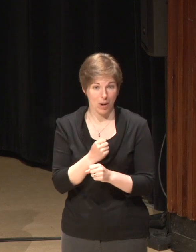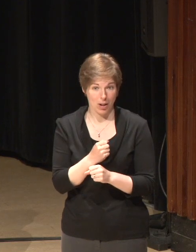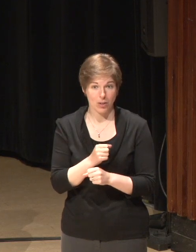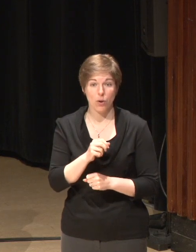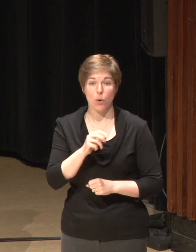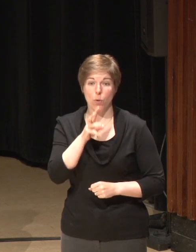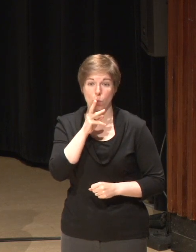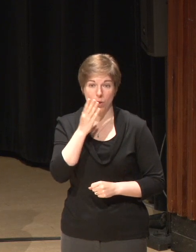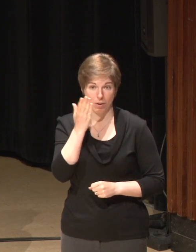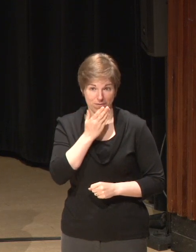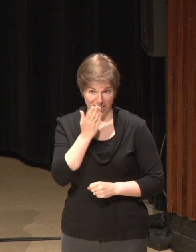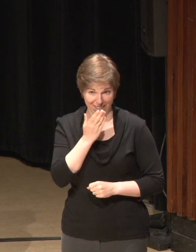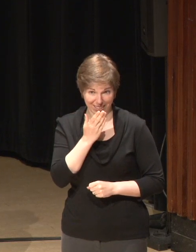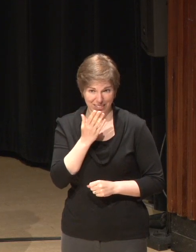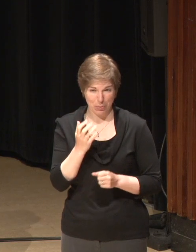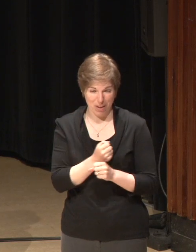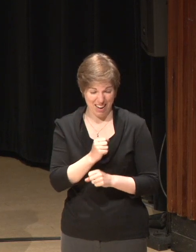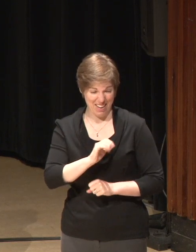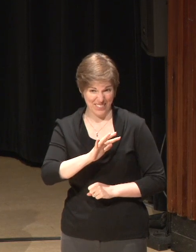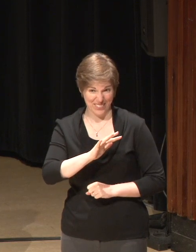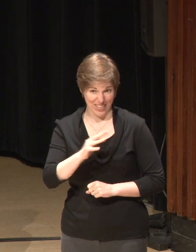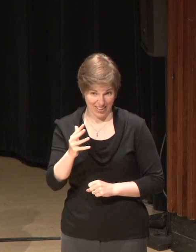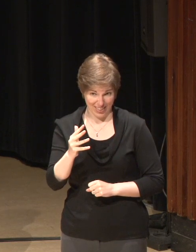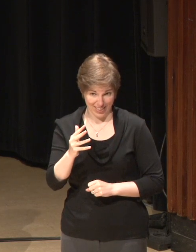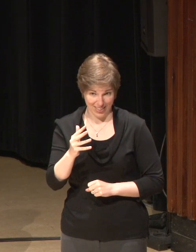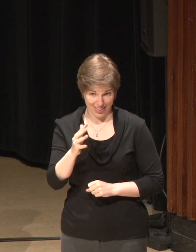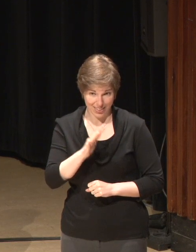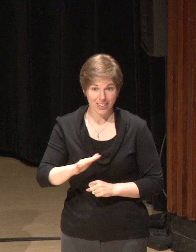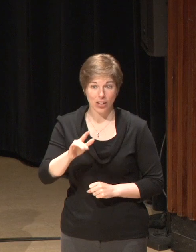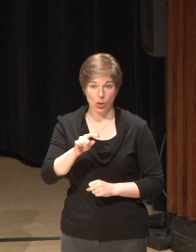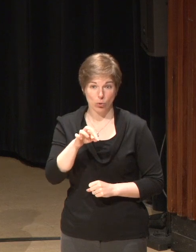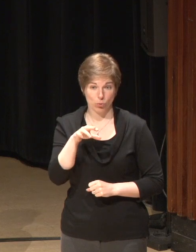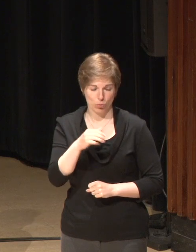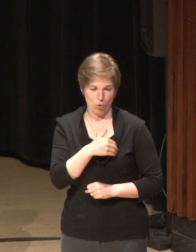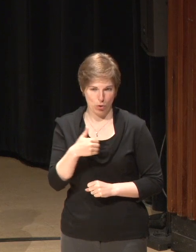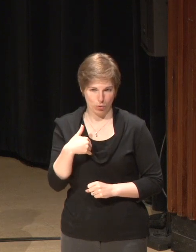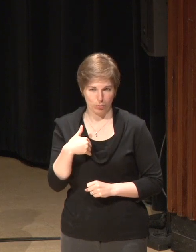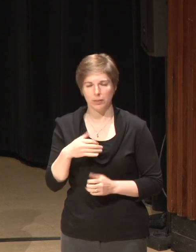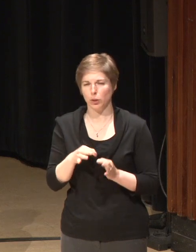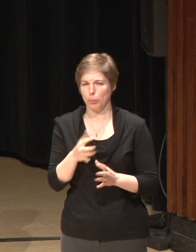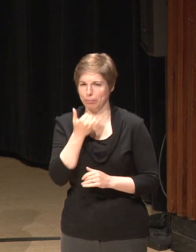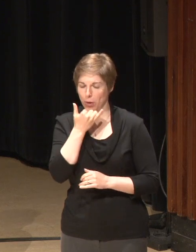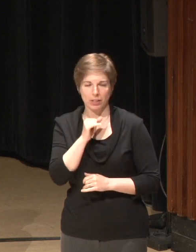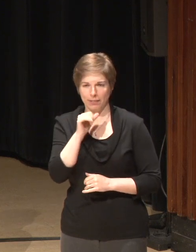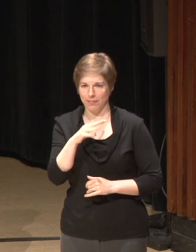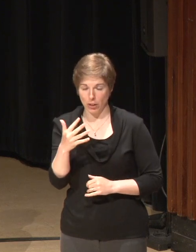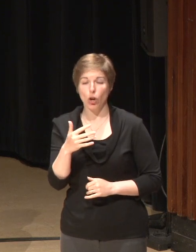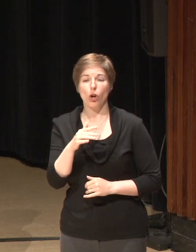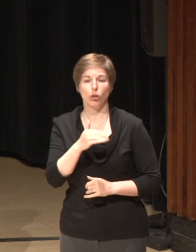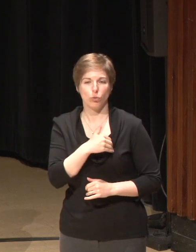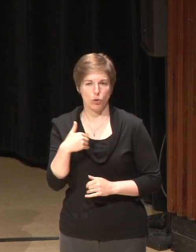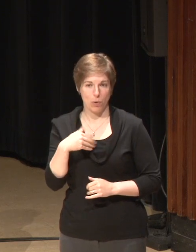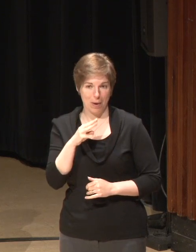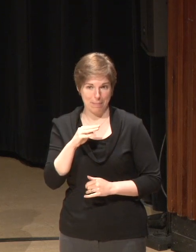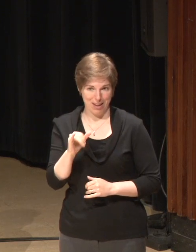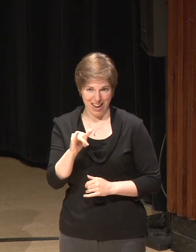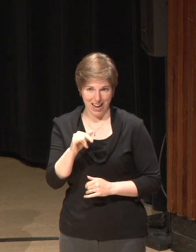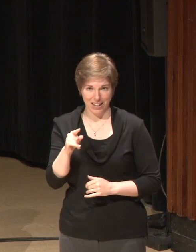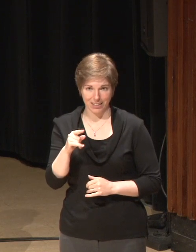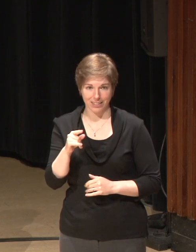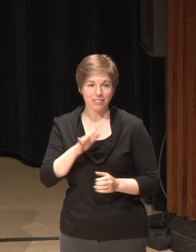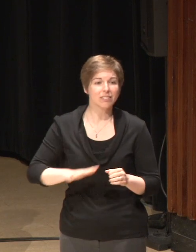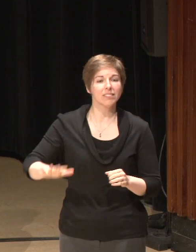Waterfront Campus a place at the Enactus Nationals in Toronto in May. Her experience at NSCC has helped her realize her